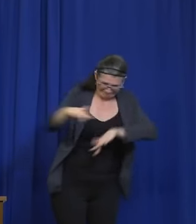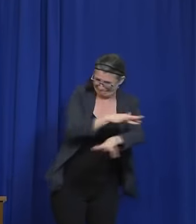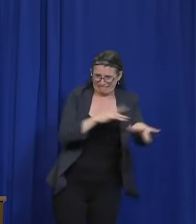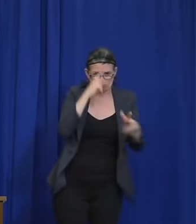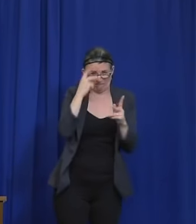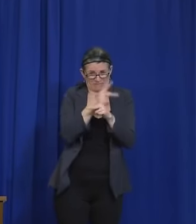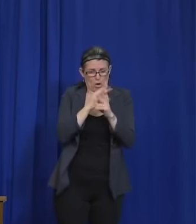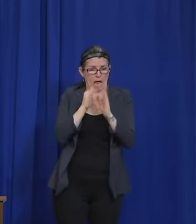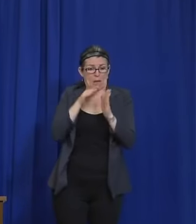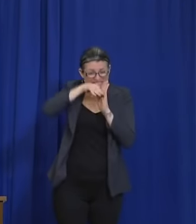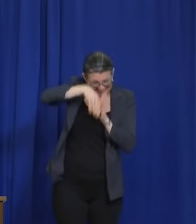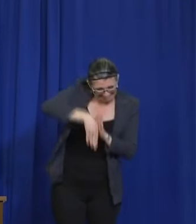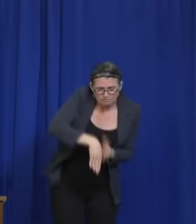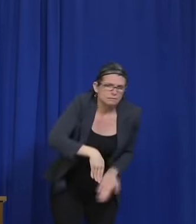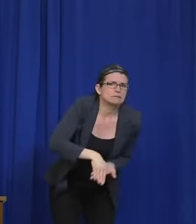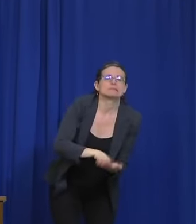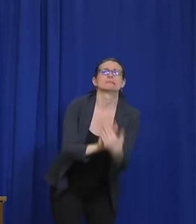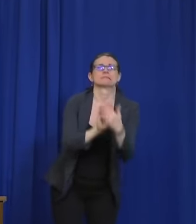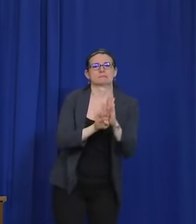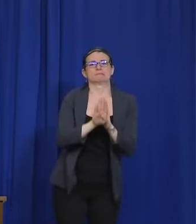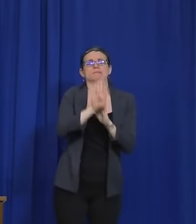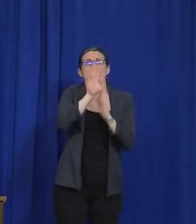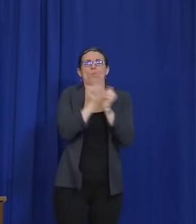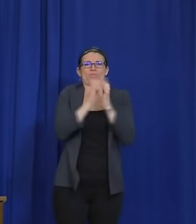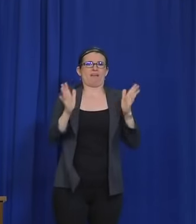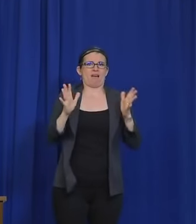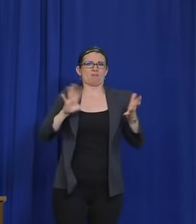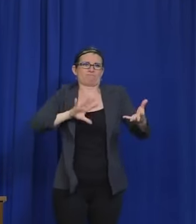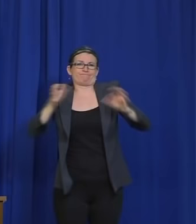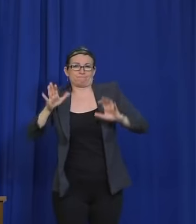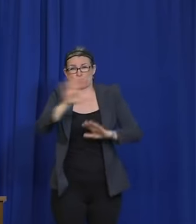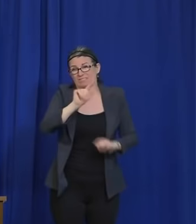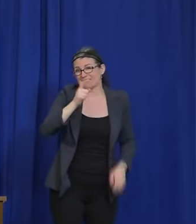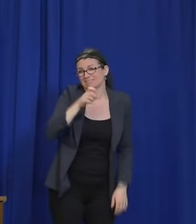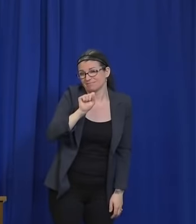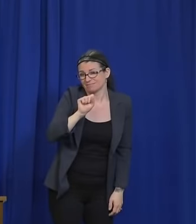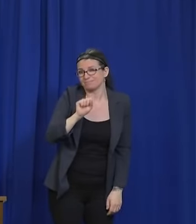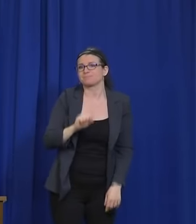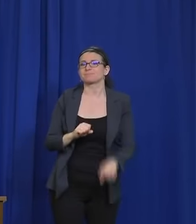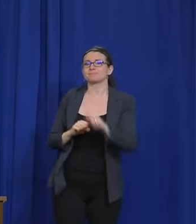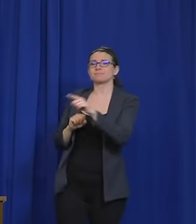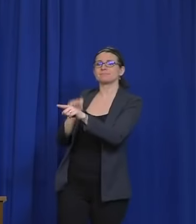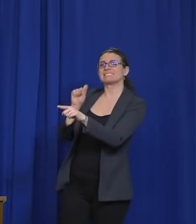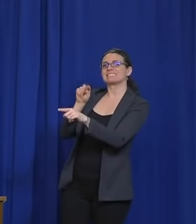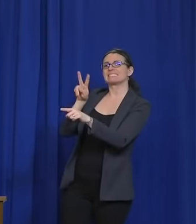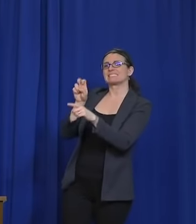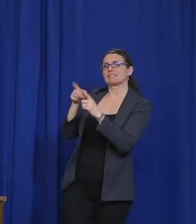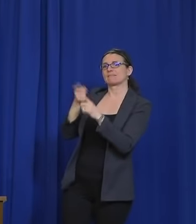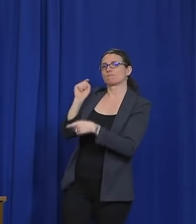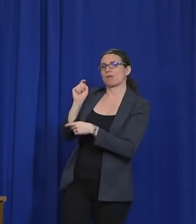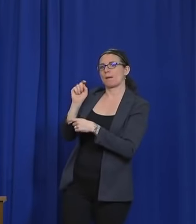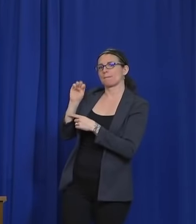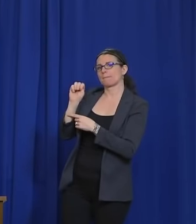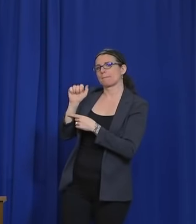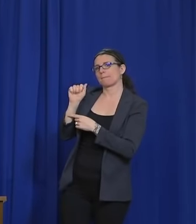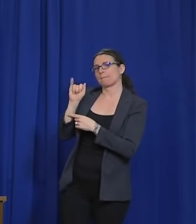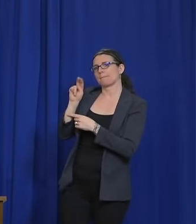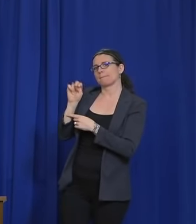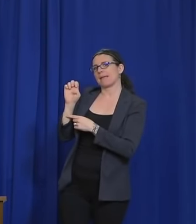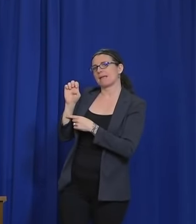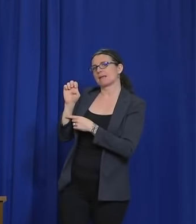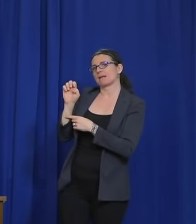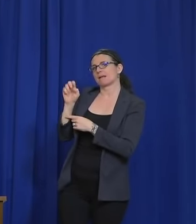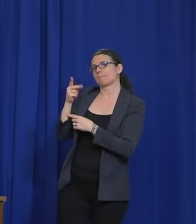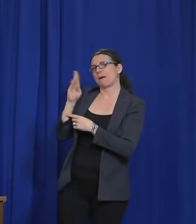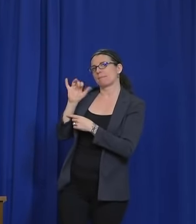again. So our next question is from Steve Missler from Maine Public Radio. Steve, are you there? Yes,